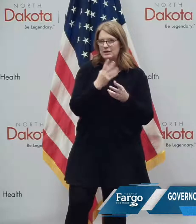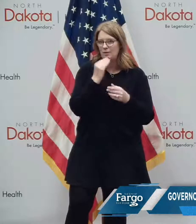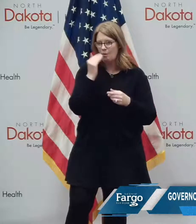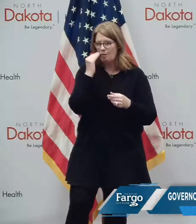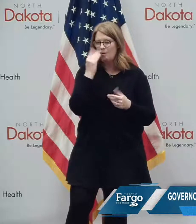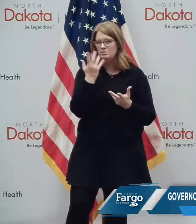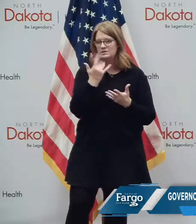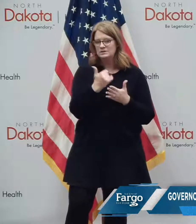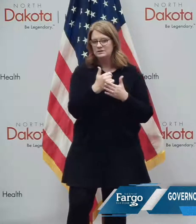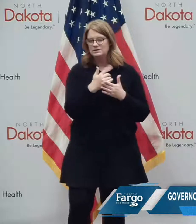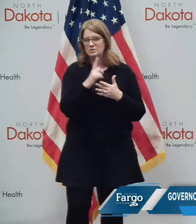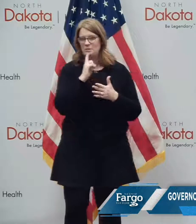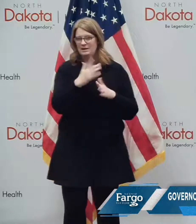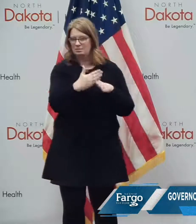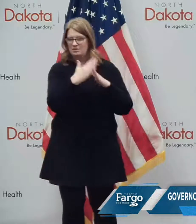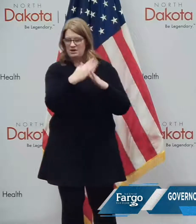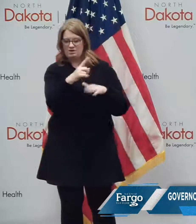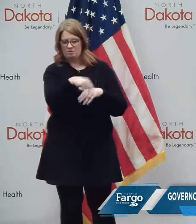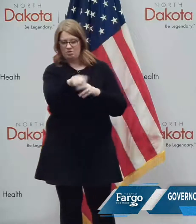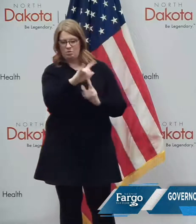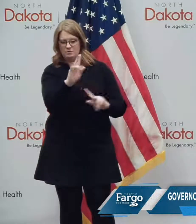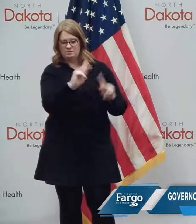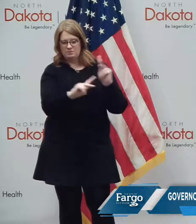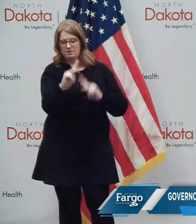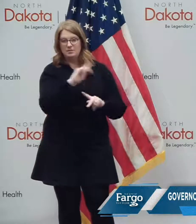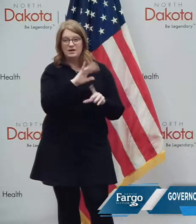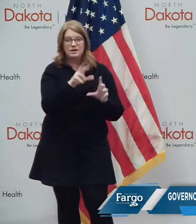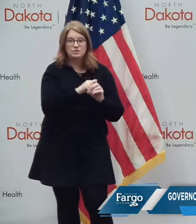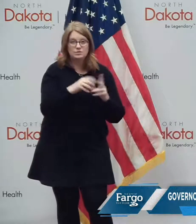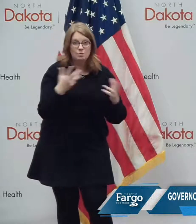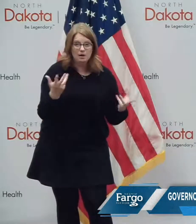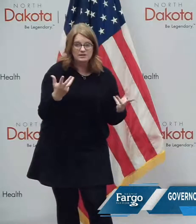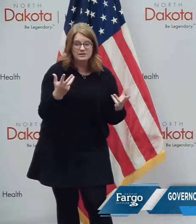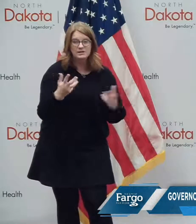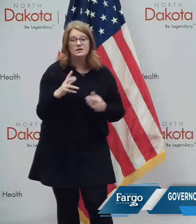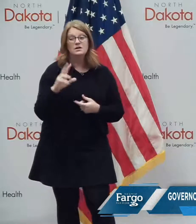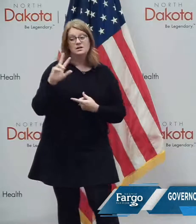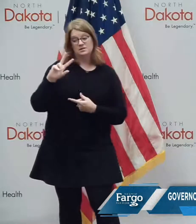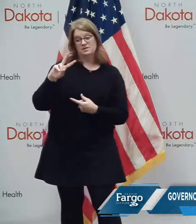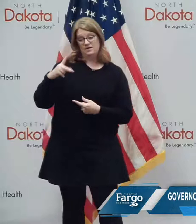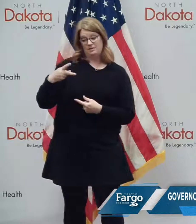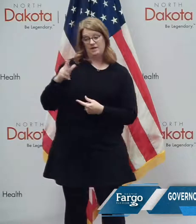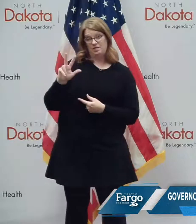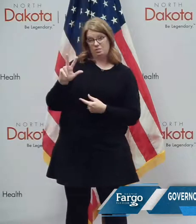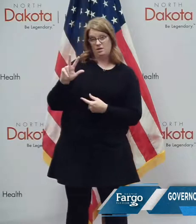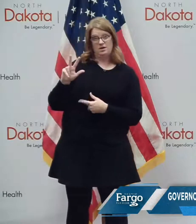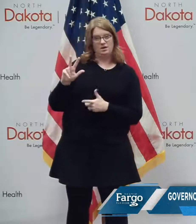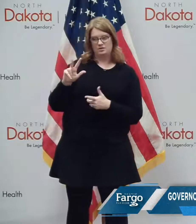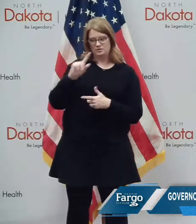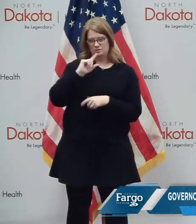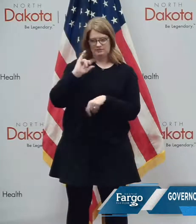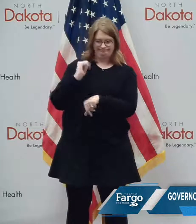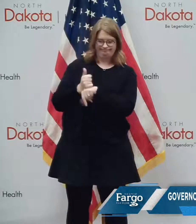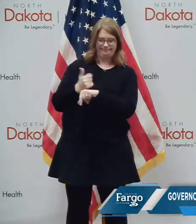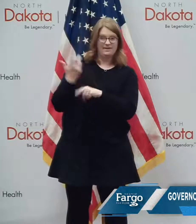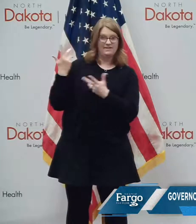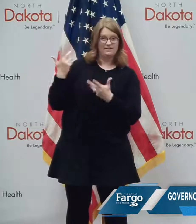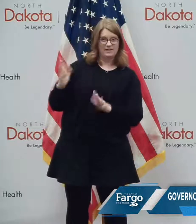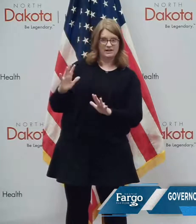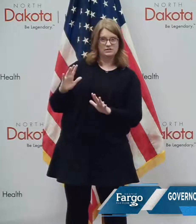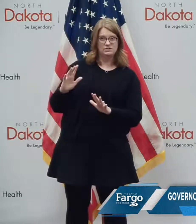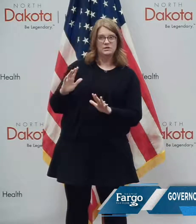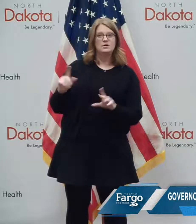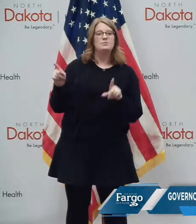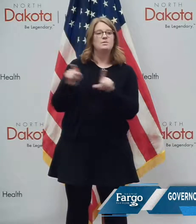vulnerable population, and that includes stuff that our VP3 team has done all along, but we're going to keep, you know, doubling